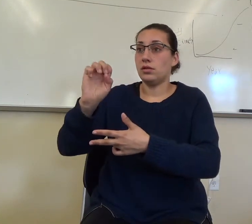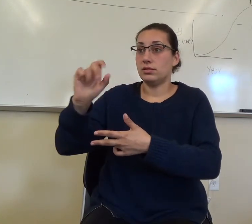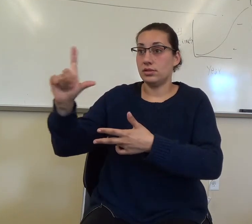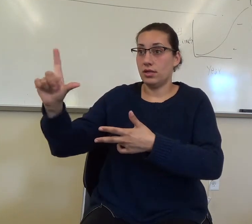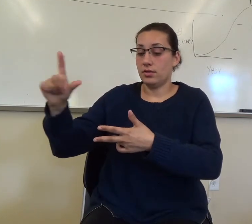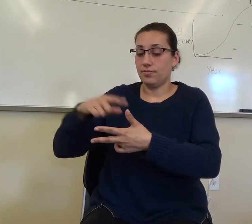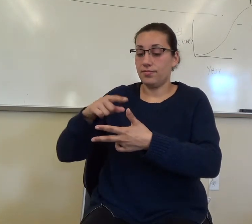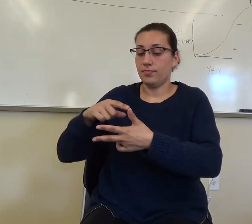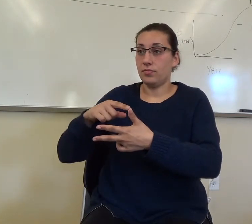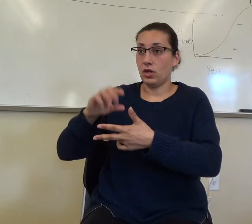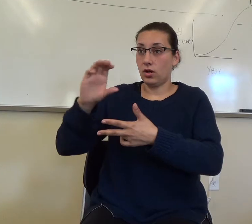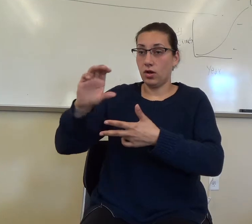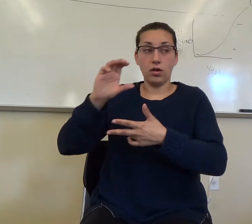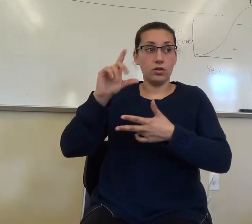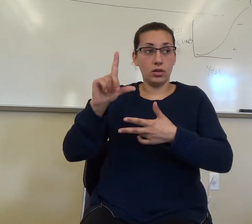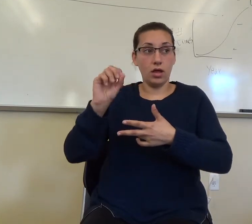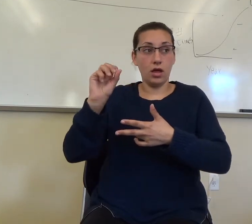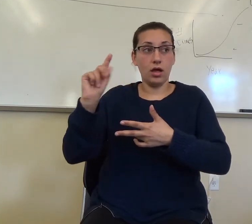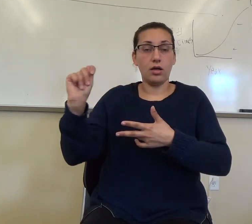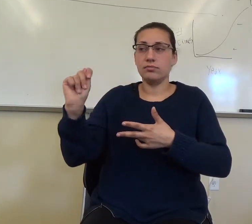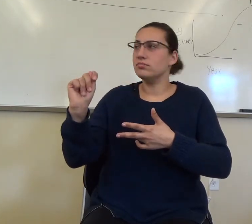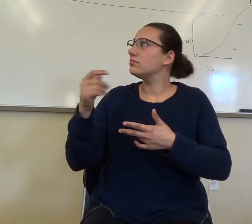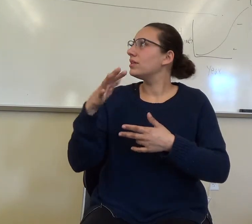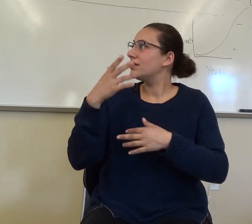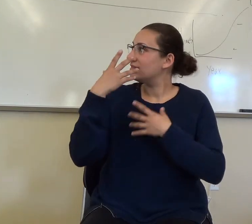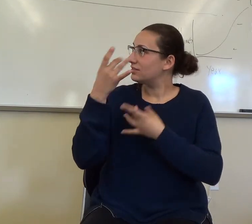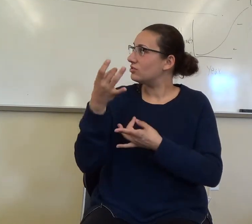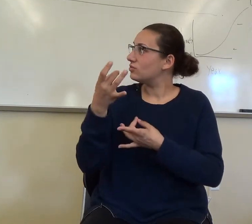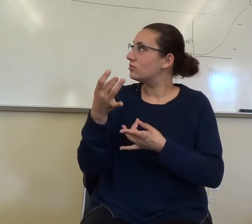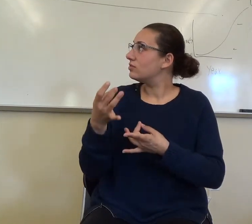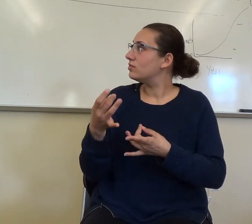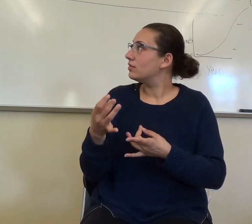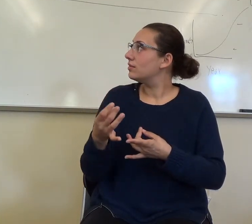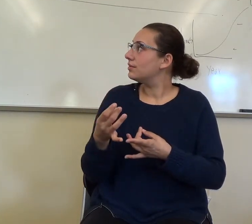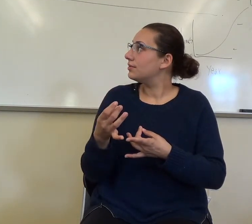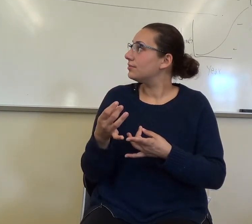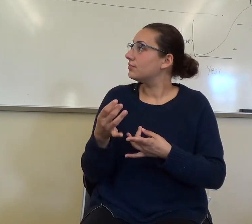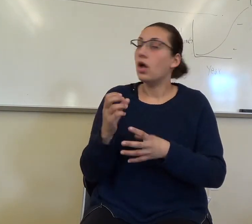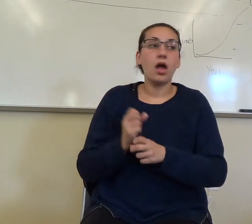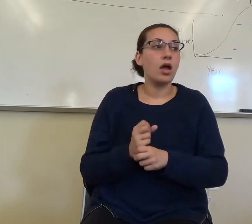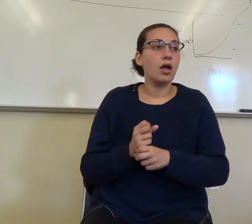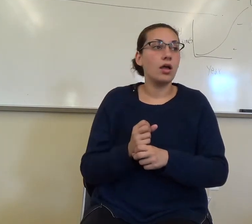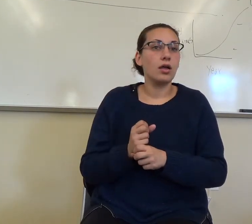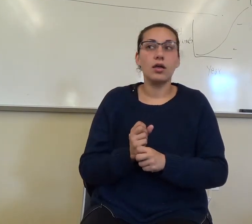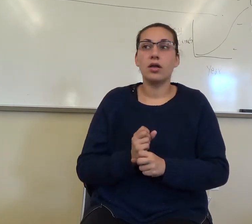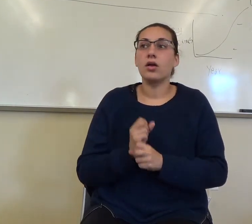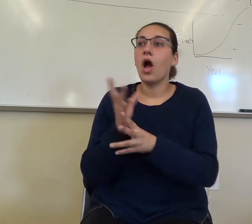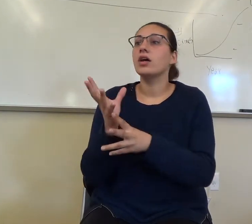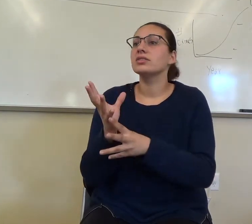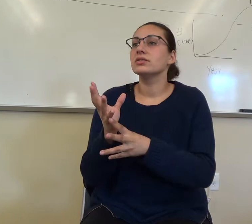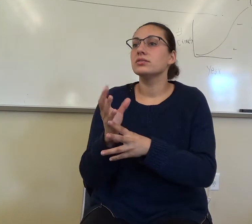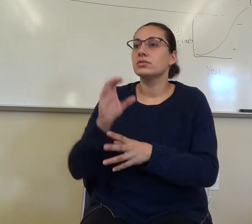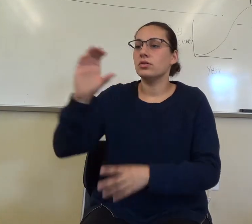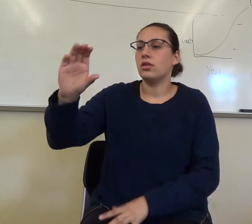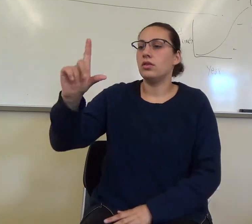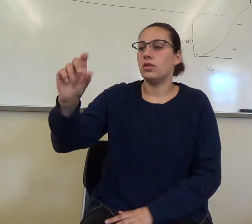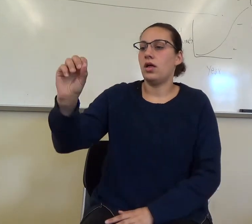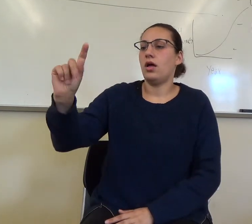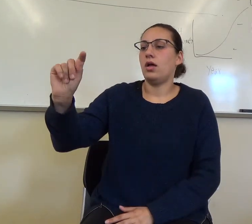clotting. It's kind of interesting because the Russell's viper causes clotting. Everybody know what that means?